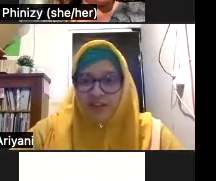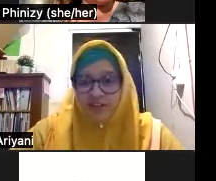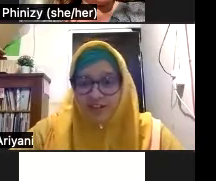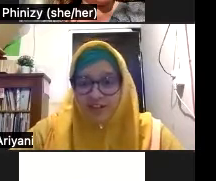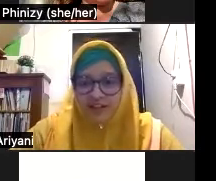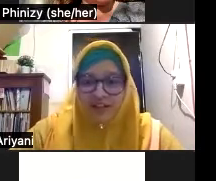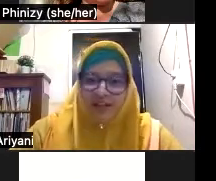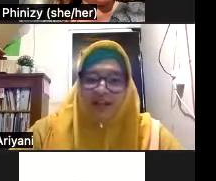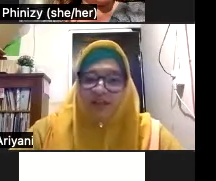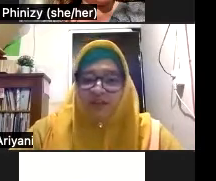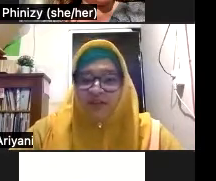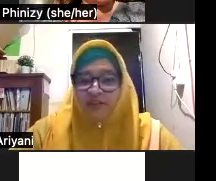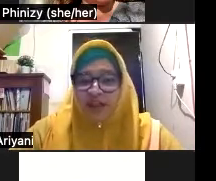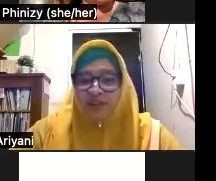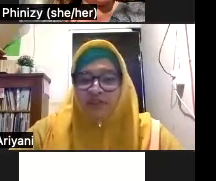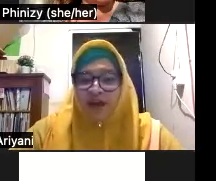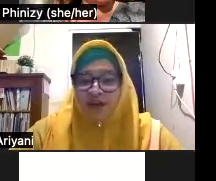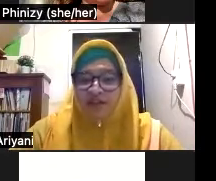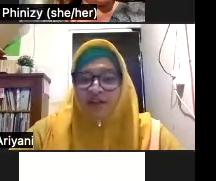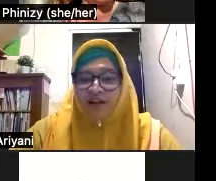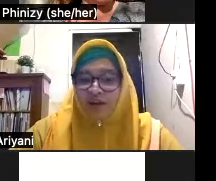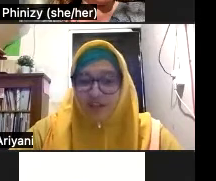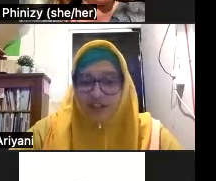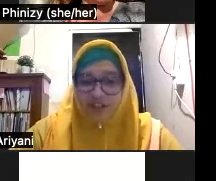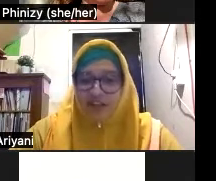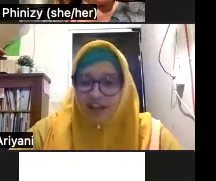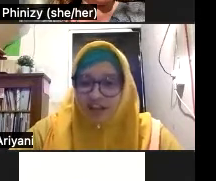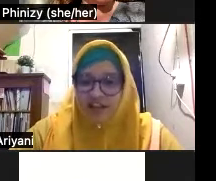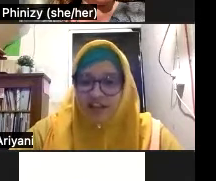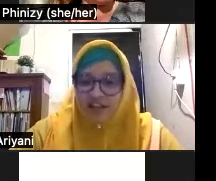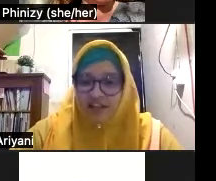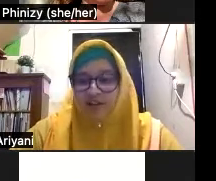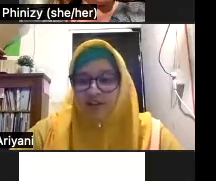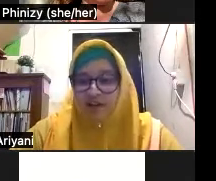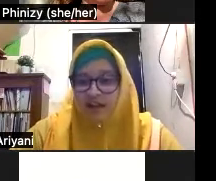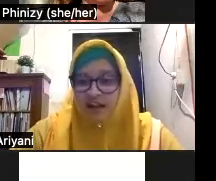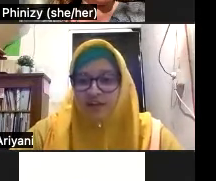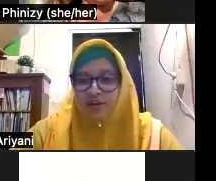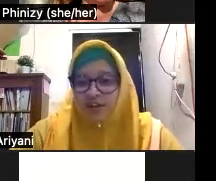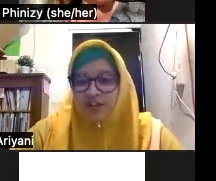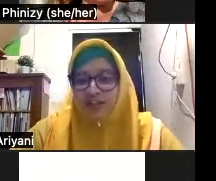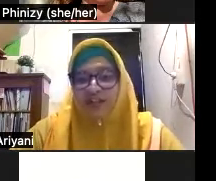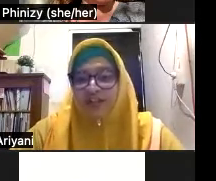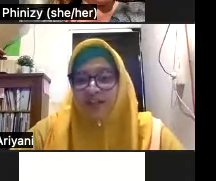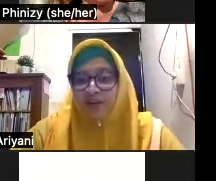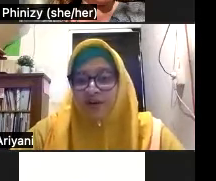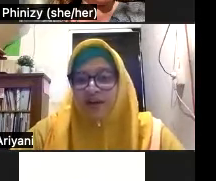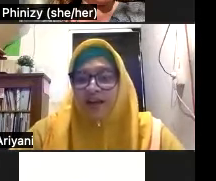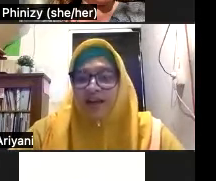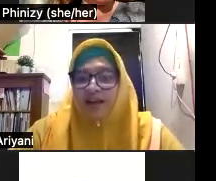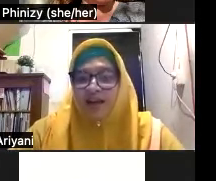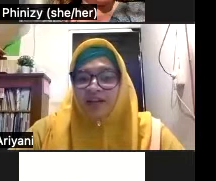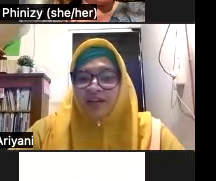throughout the event. If you would like to ask a question, kindly add your question in the chat